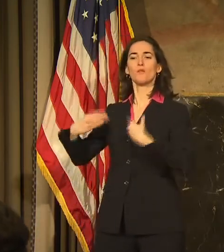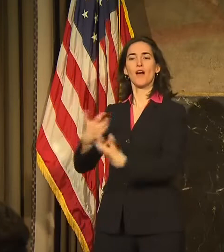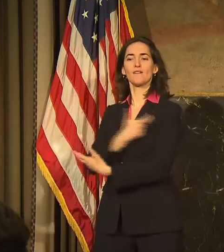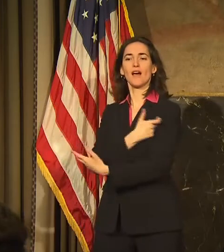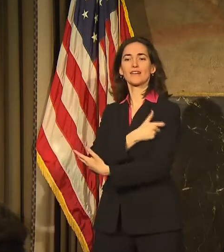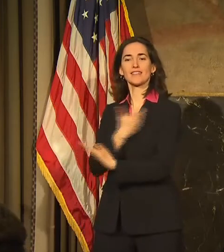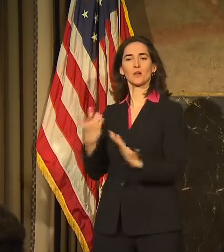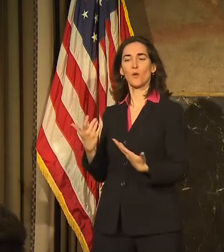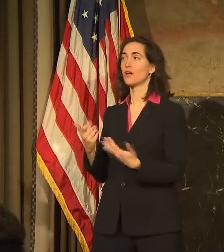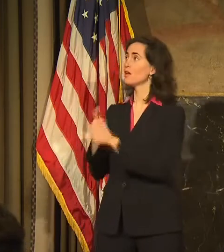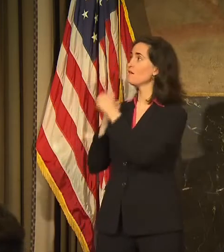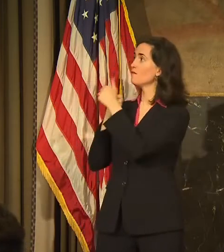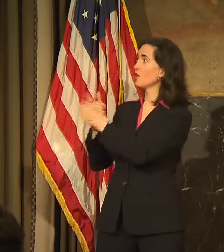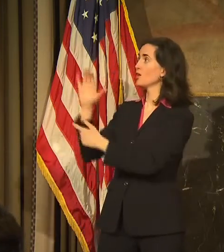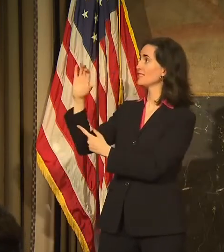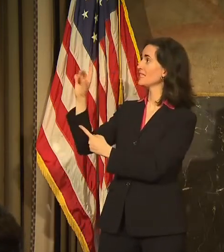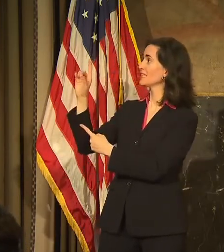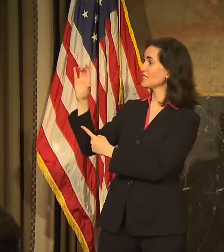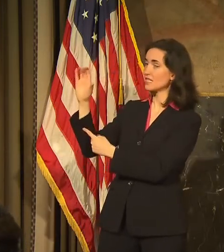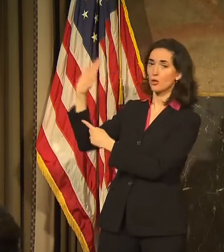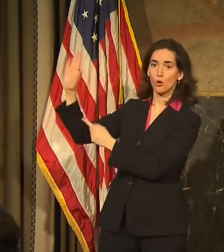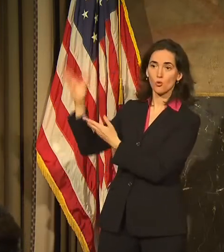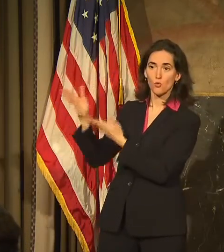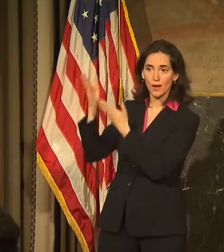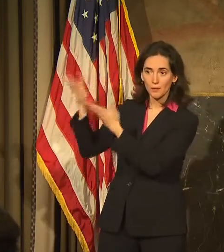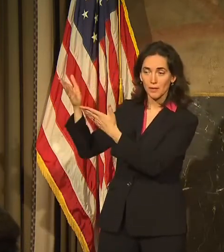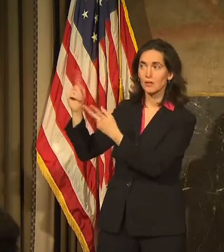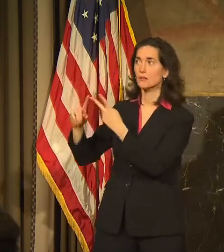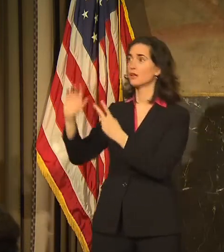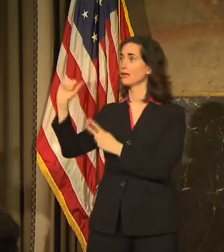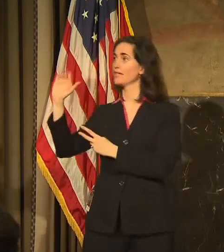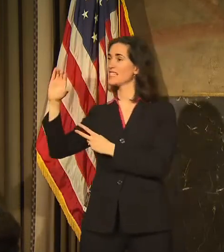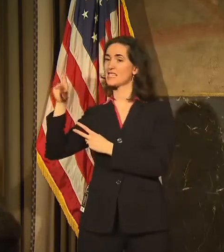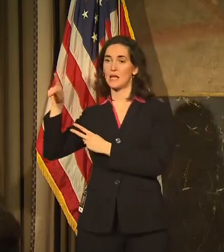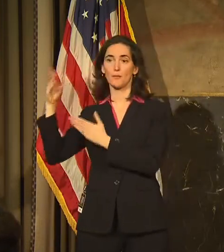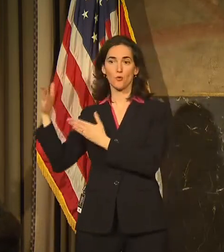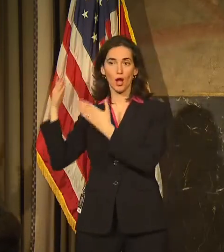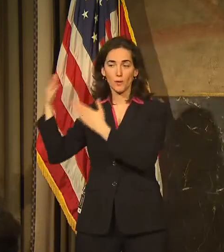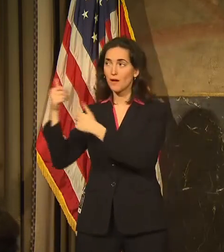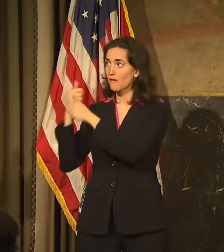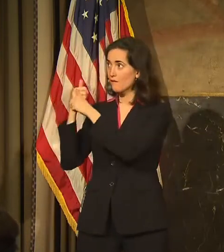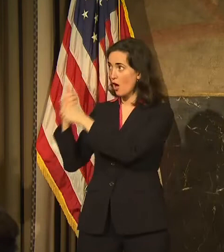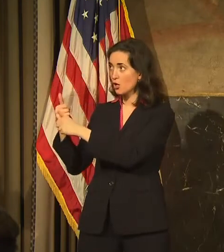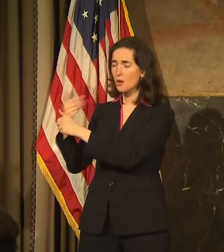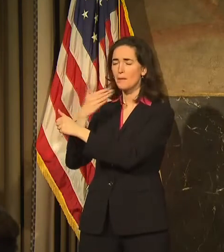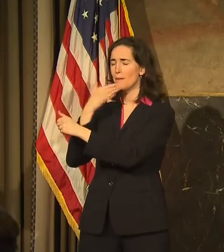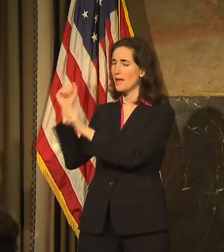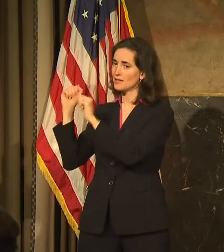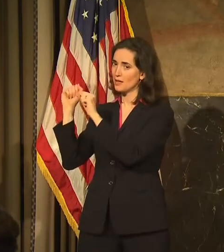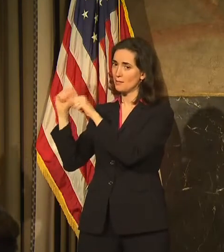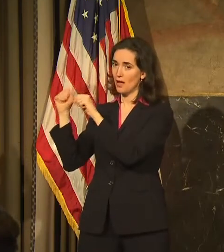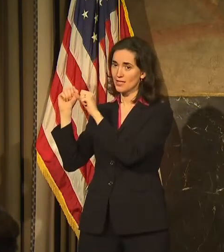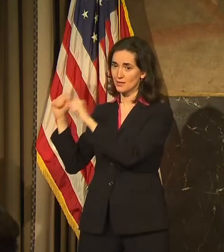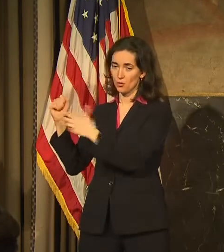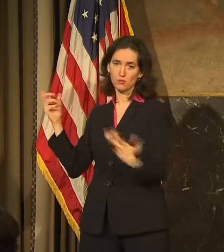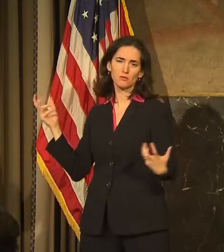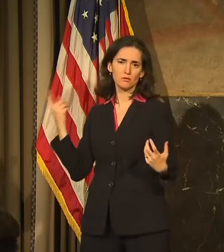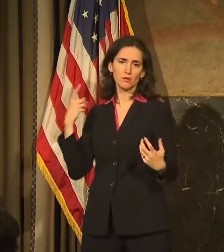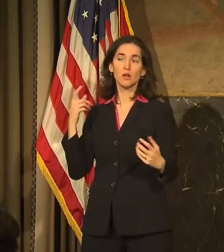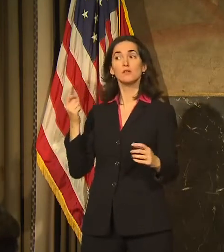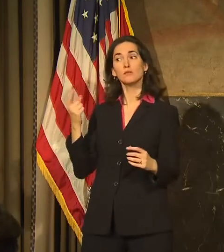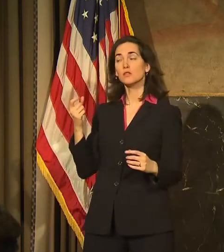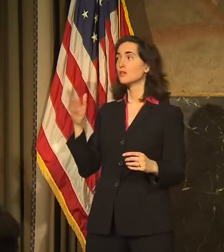we were going to follow CDC recommendations, the ACIP recommendations, if you will, to the greatest extent that we could here in